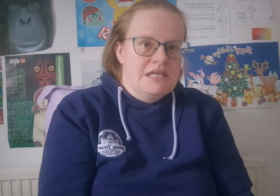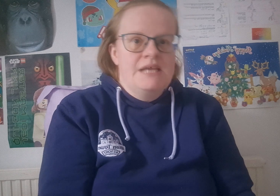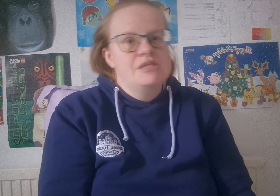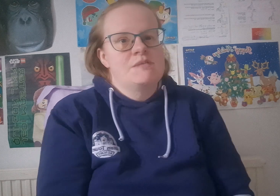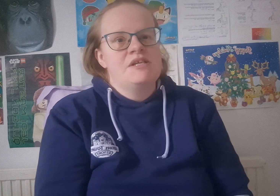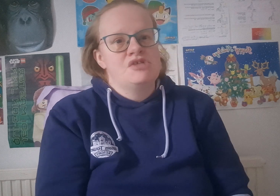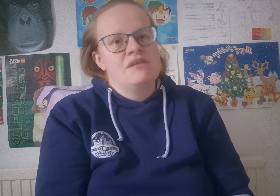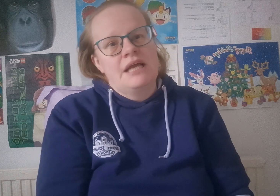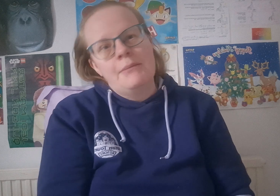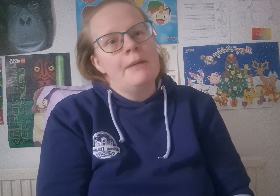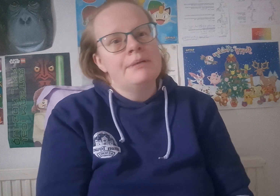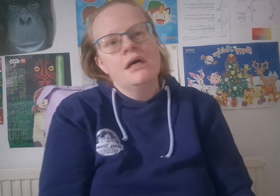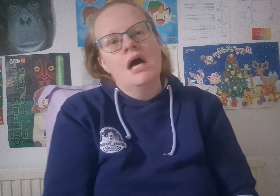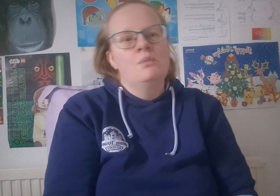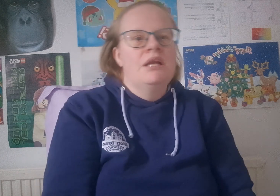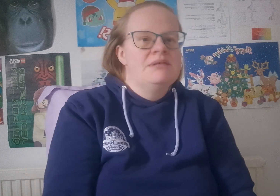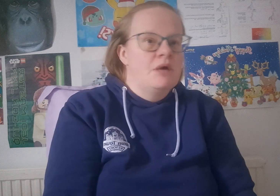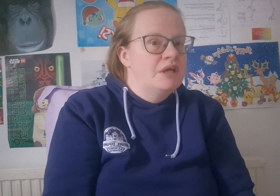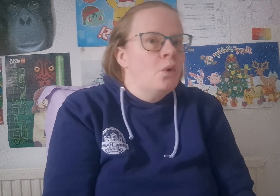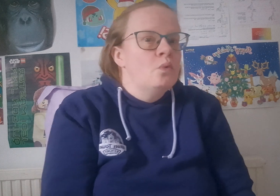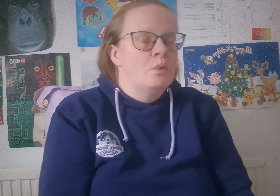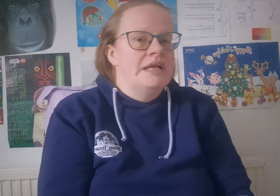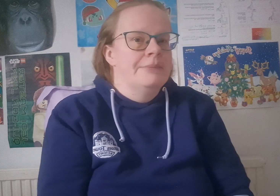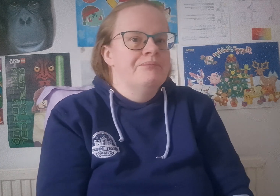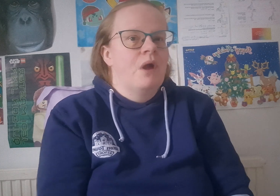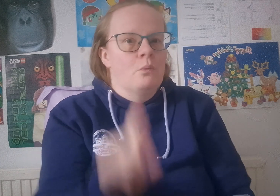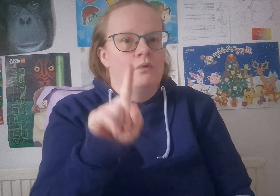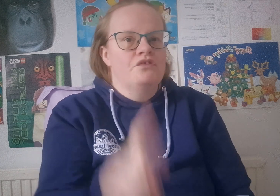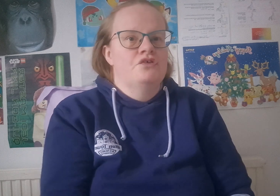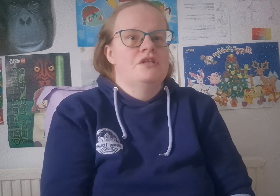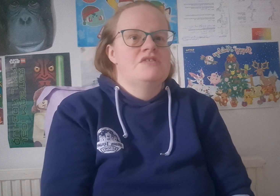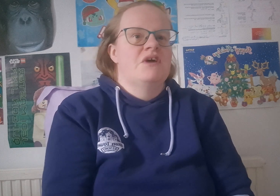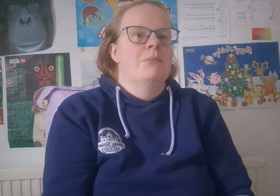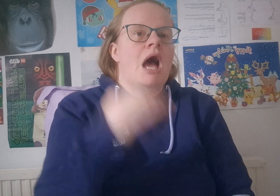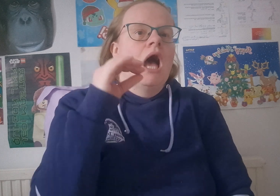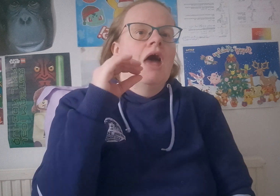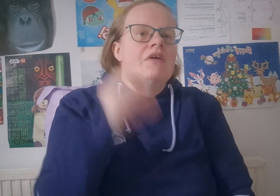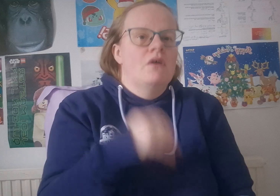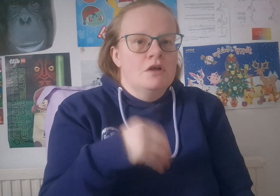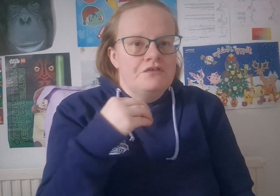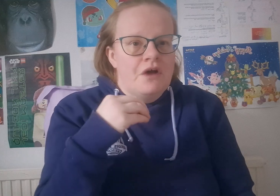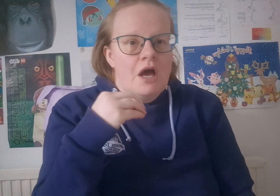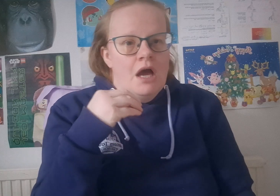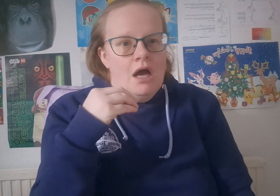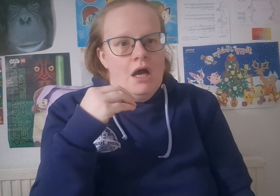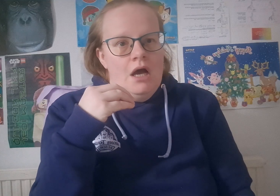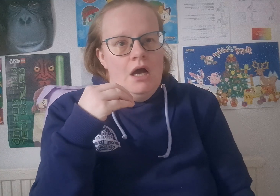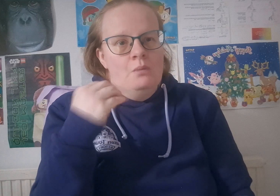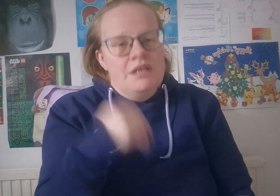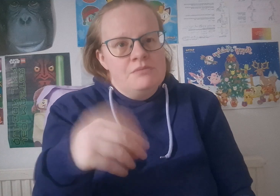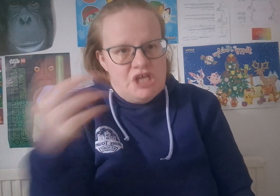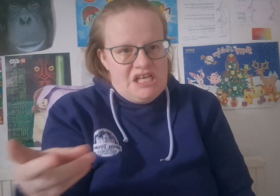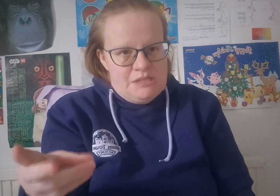name Shakespeare, doesn't really come up, and William is only called William once during this film. There are a lot of William